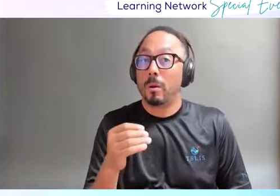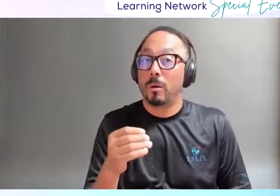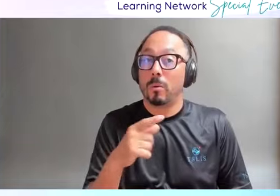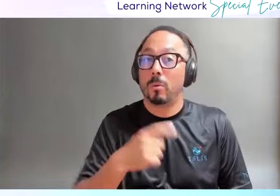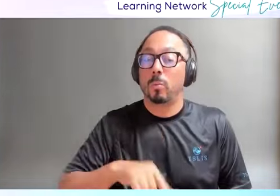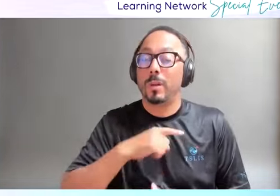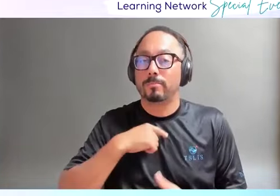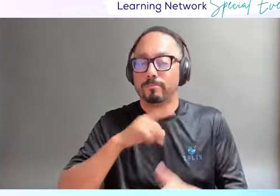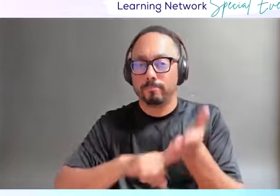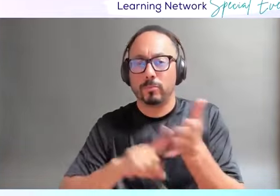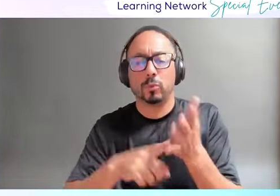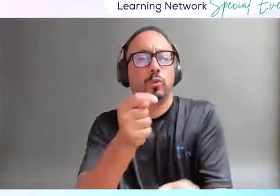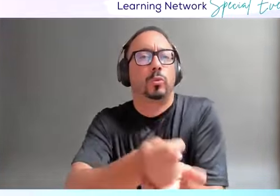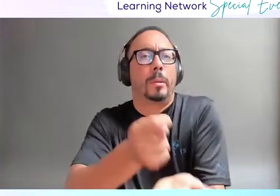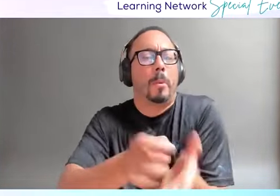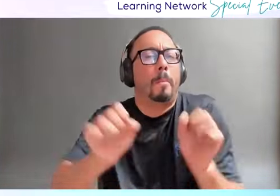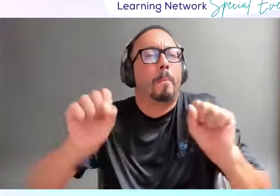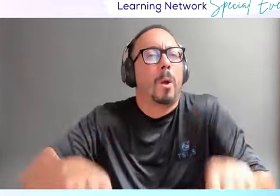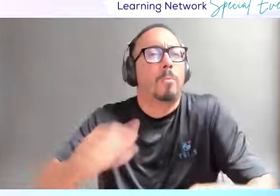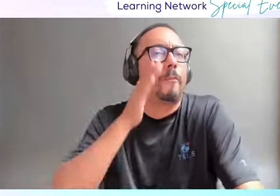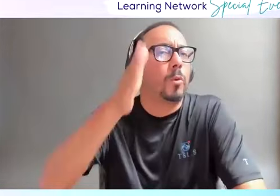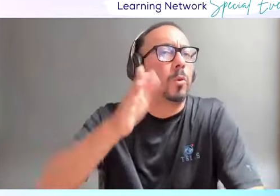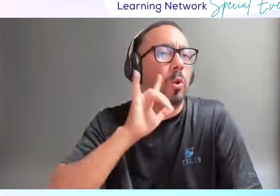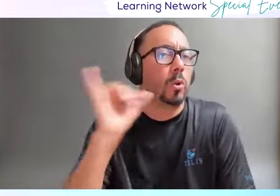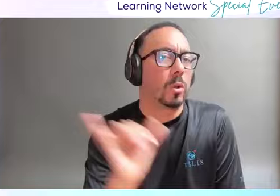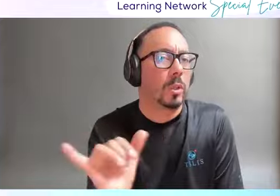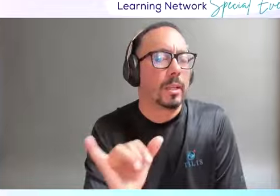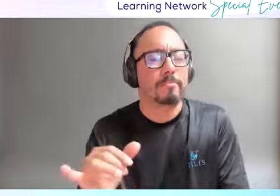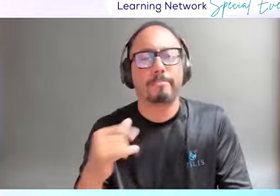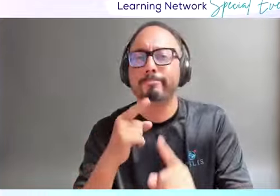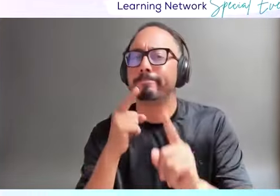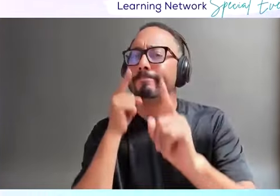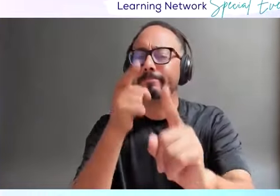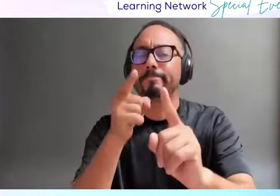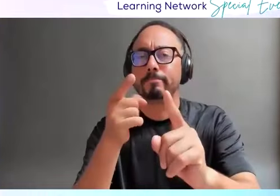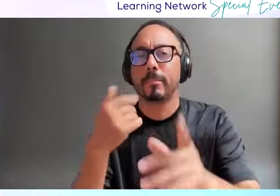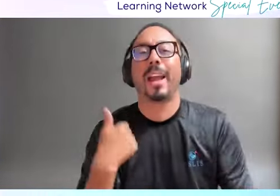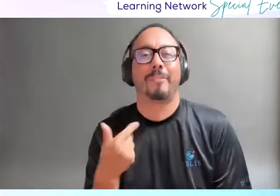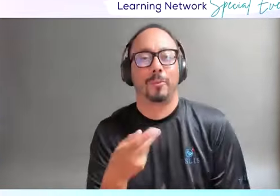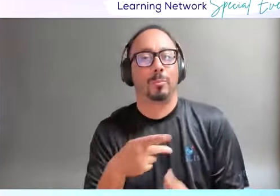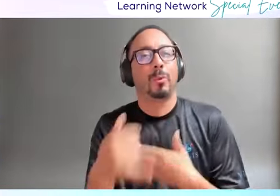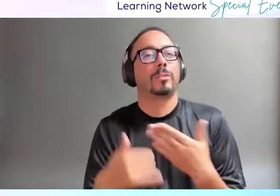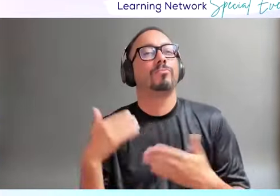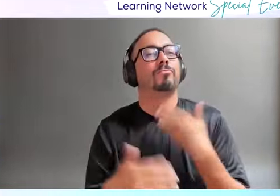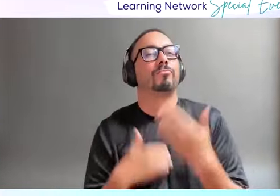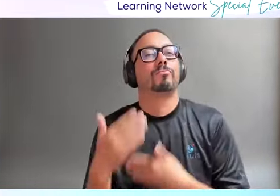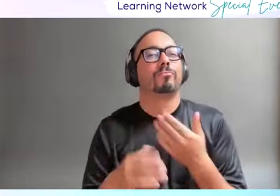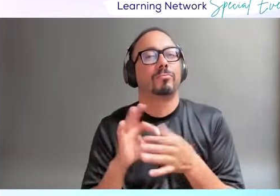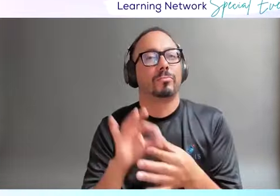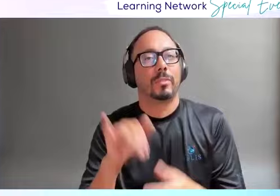in Canada in a more ideal sense. We have a couple of projects underway about that. But I would say that the